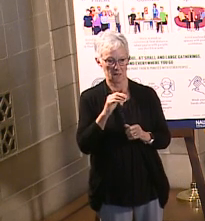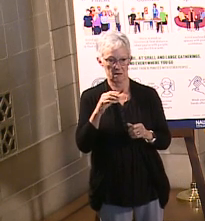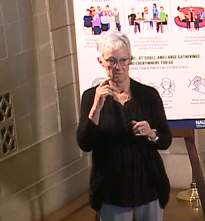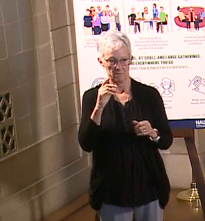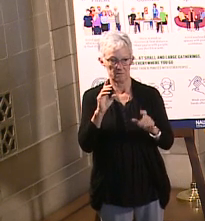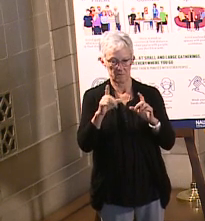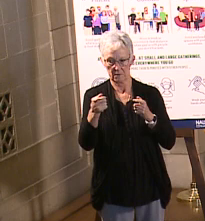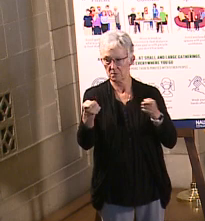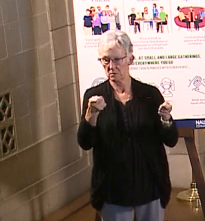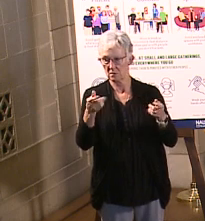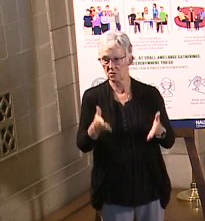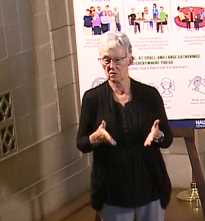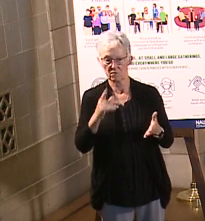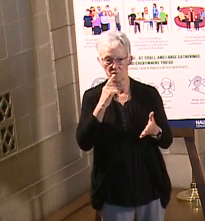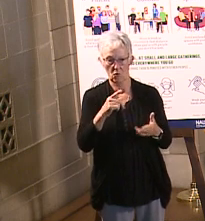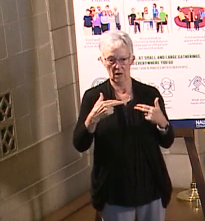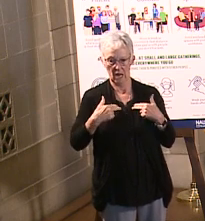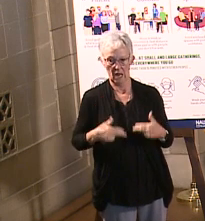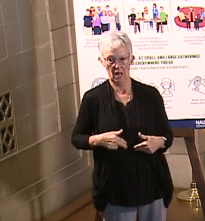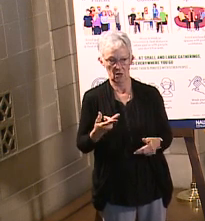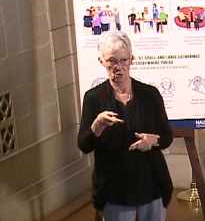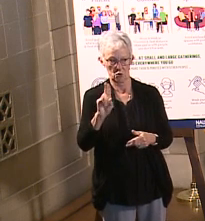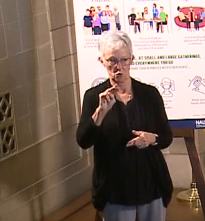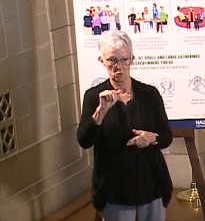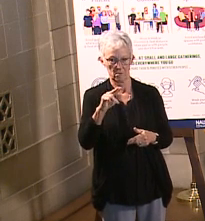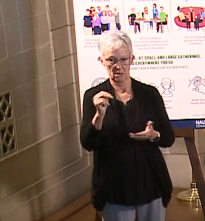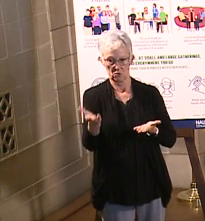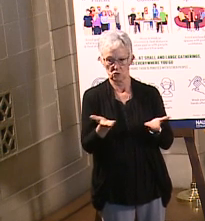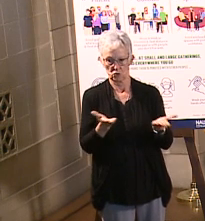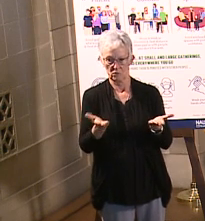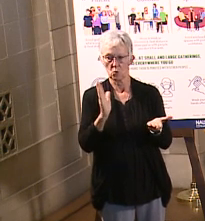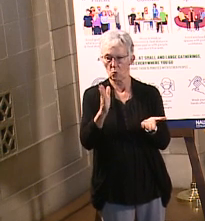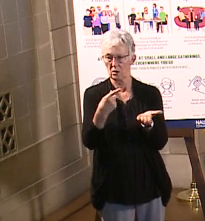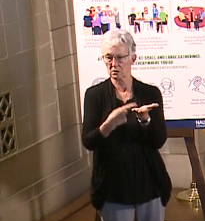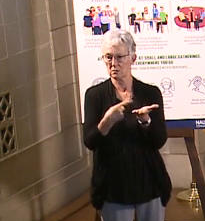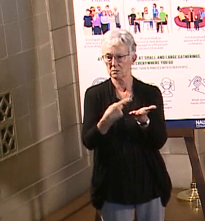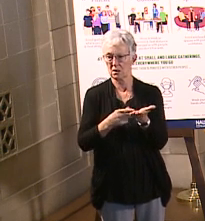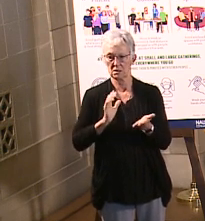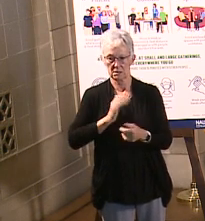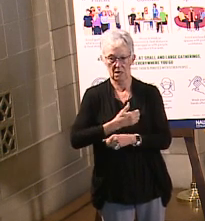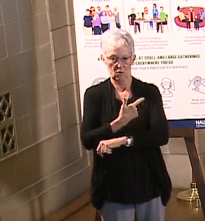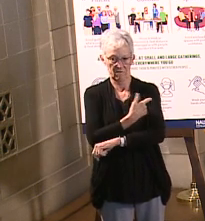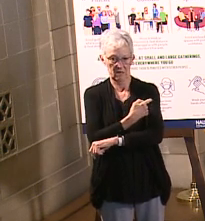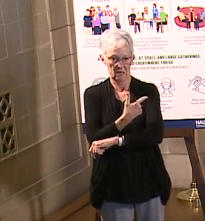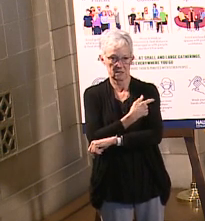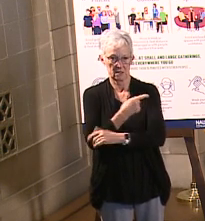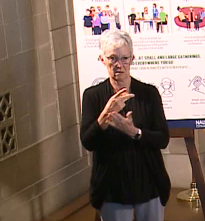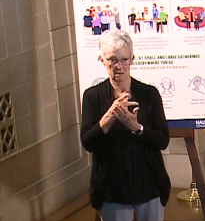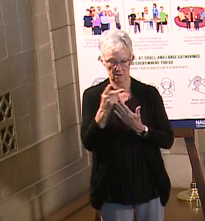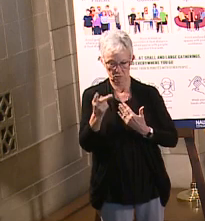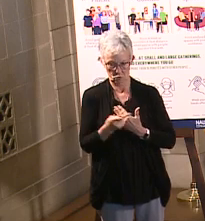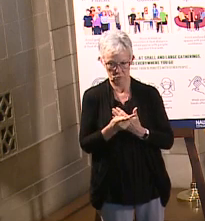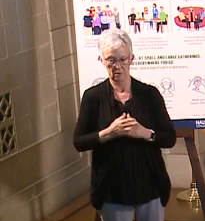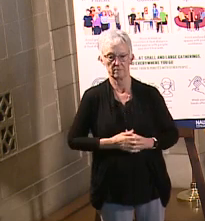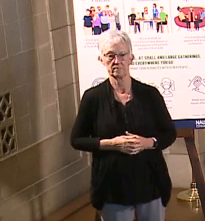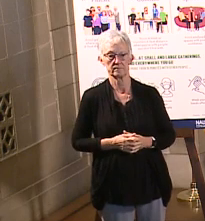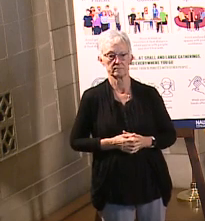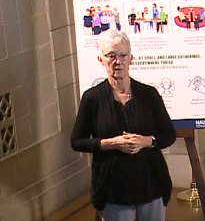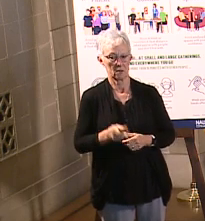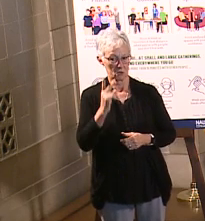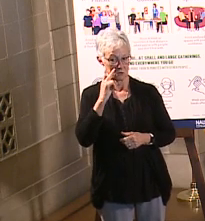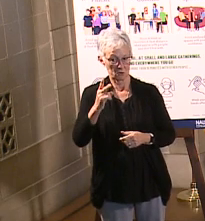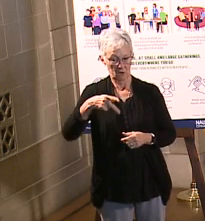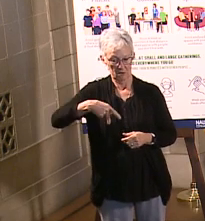of Health and Human Services, here to talk about our vaccine program. As you all know, we saw that Pfizer had submitted to